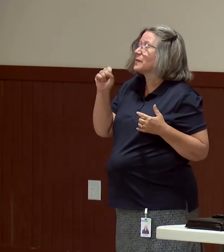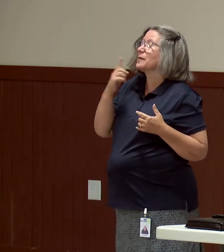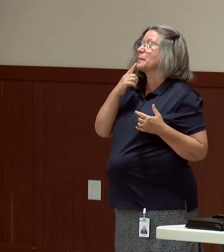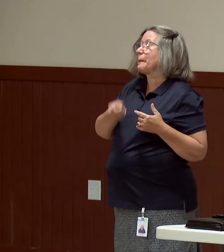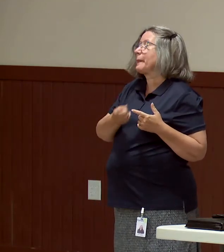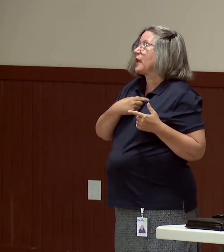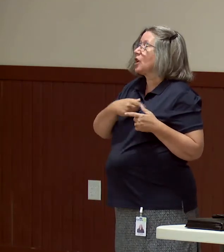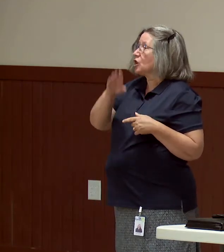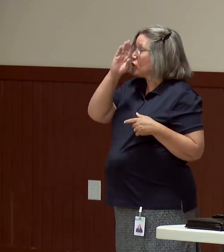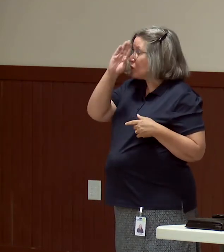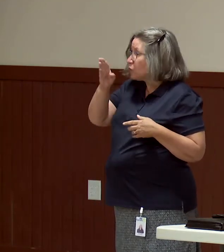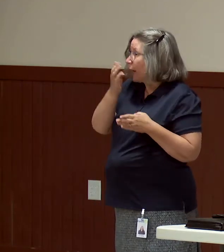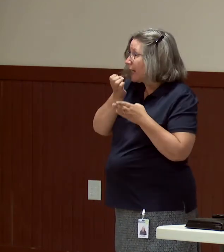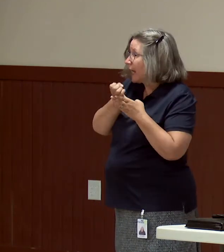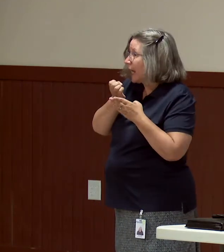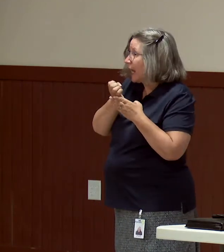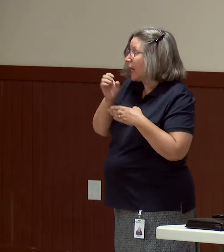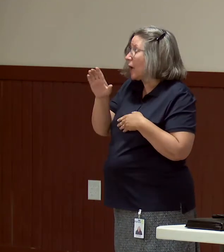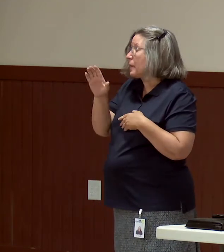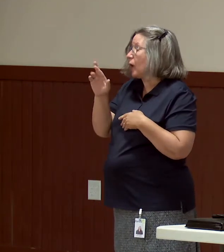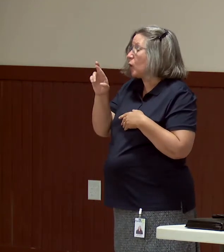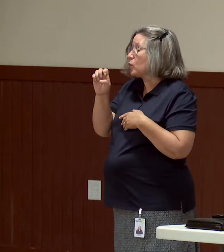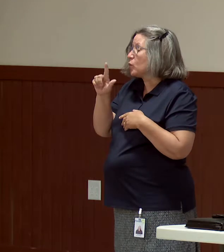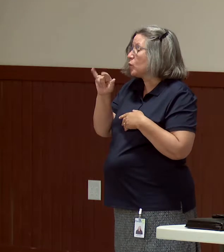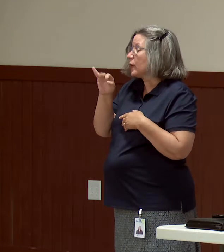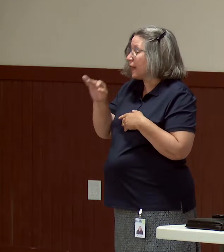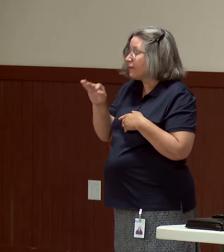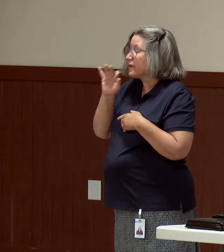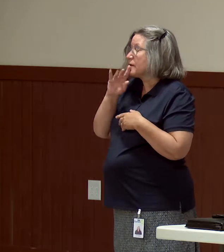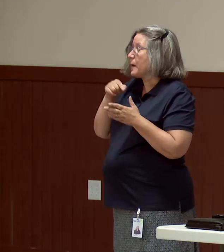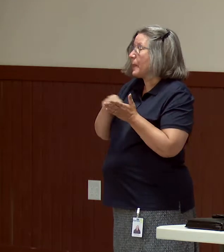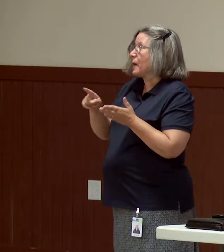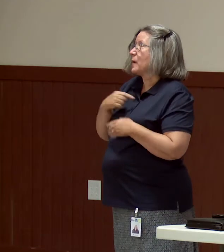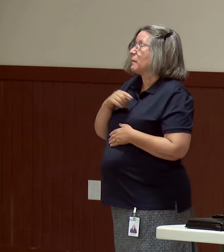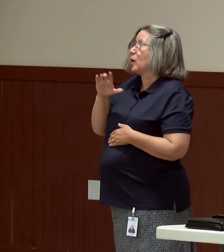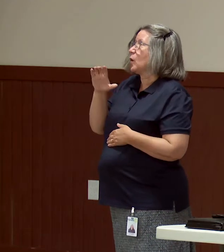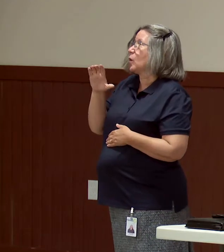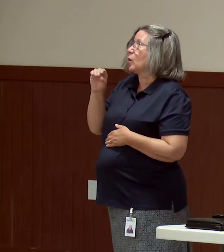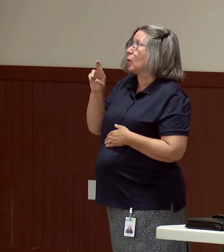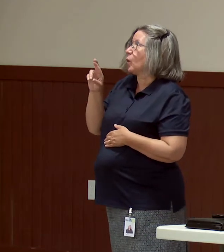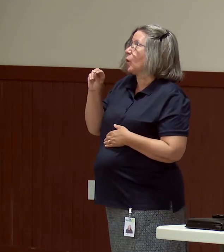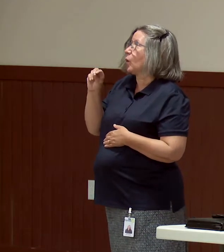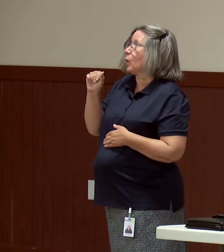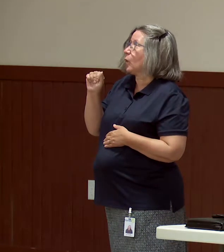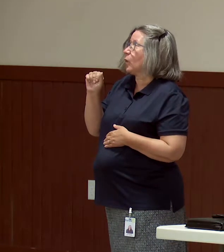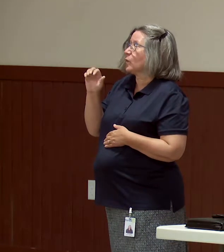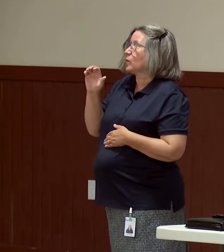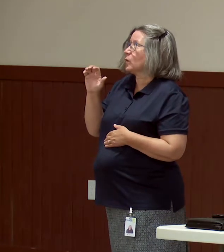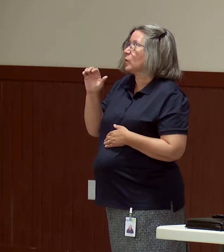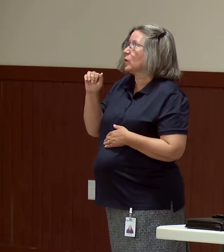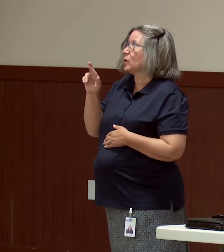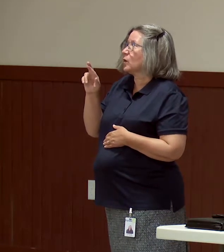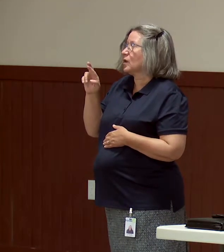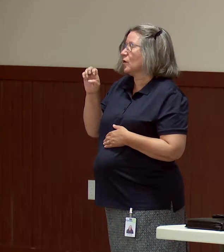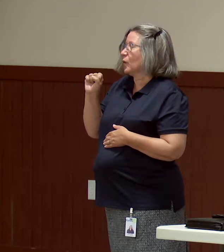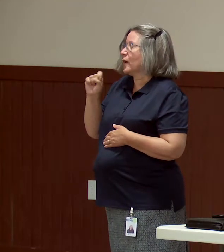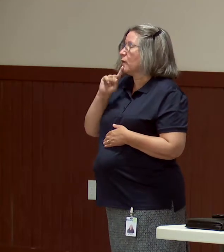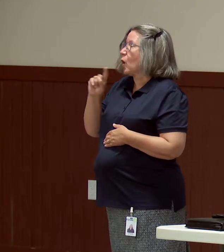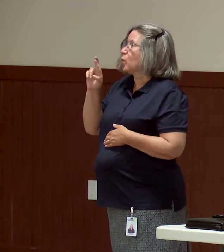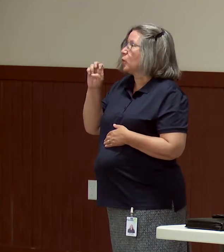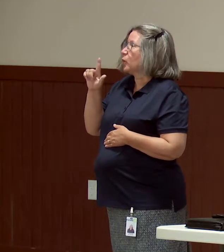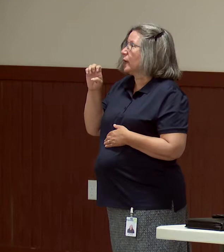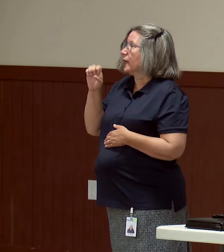payments. One of those categories is the Corona State and Local Recovery Funds. And so that's a $350